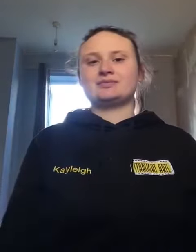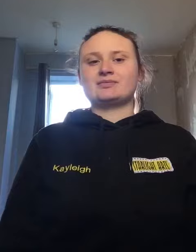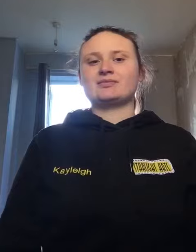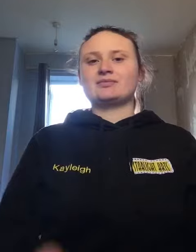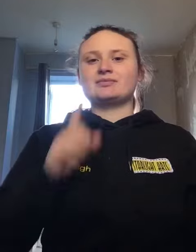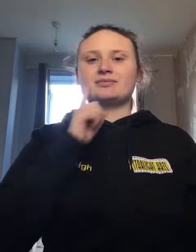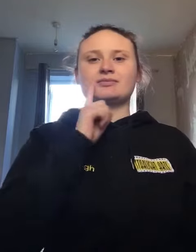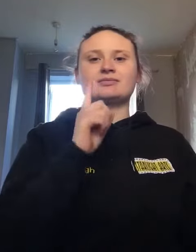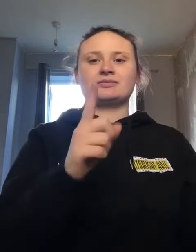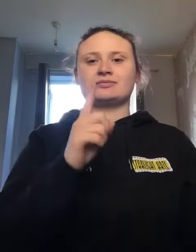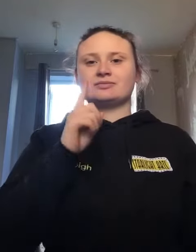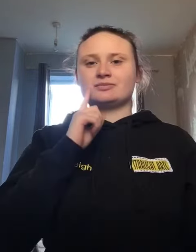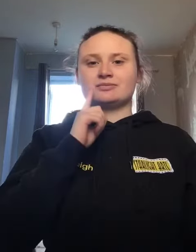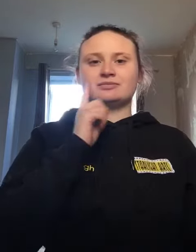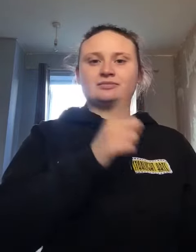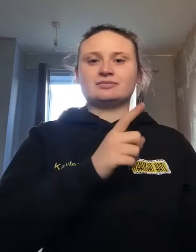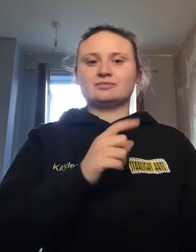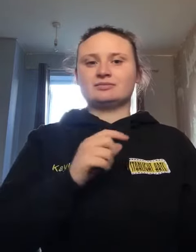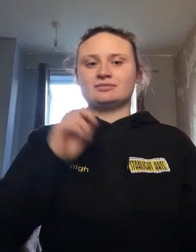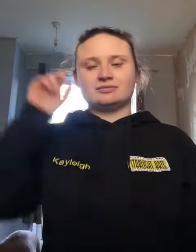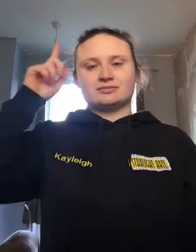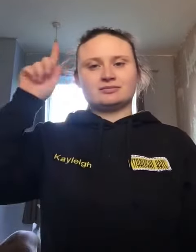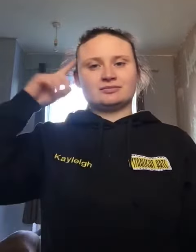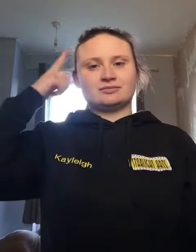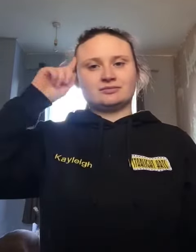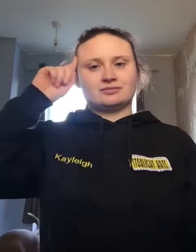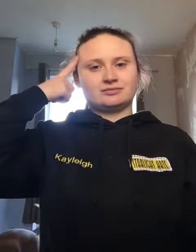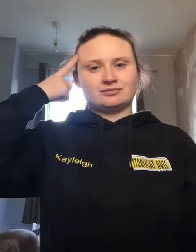They can say, they can say, they can all sounds crazy.